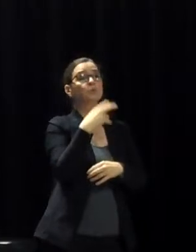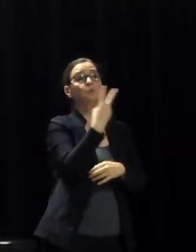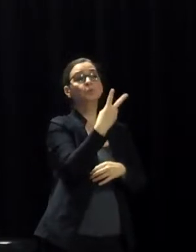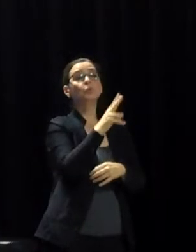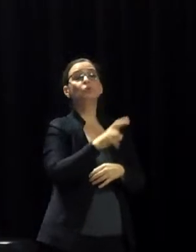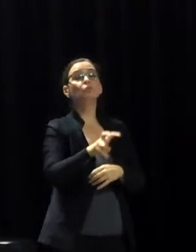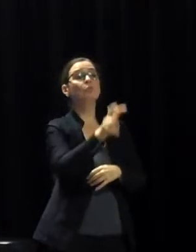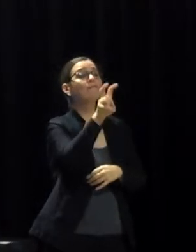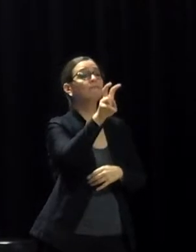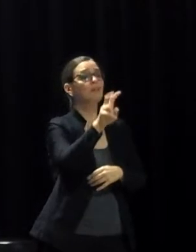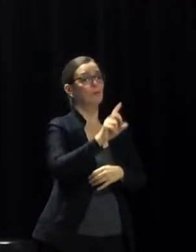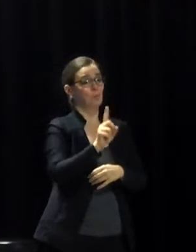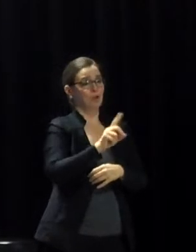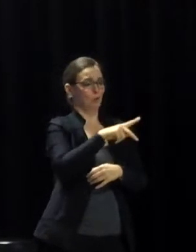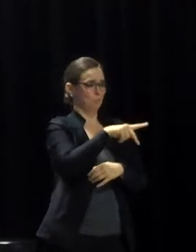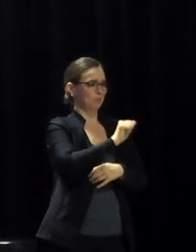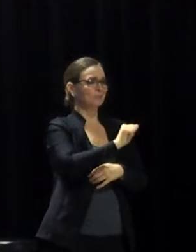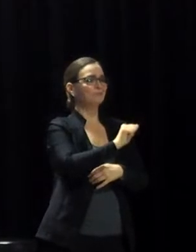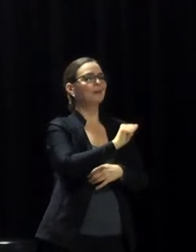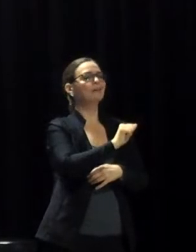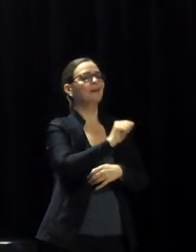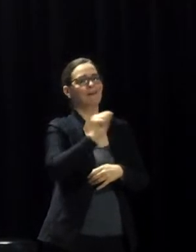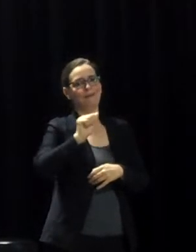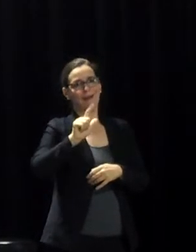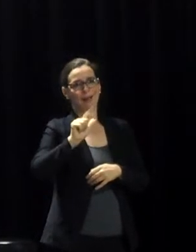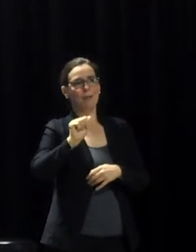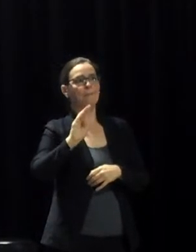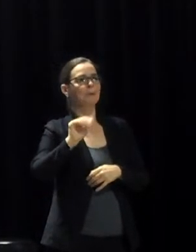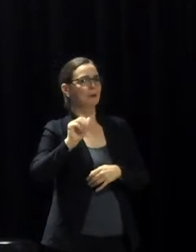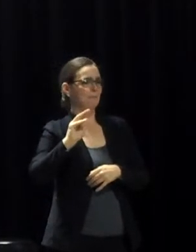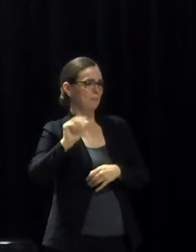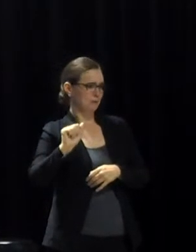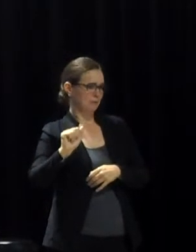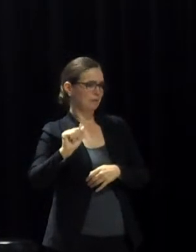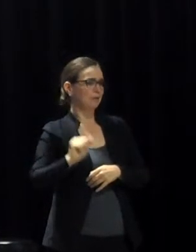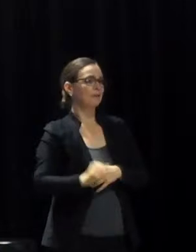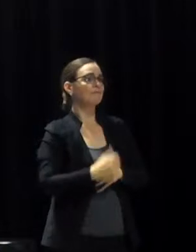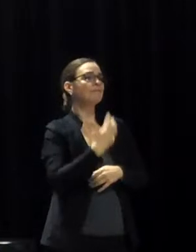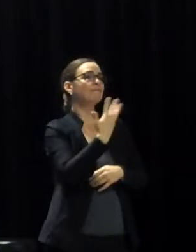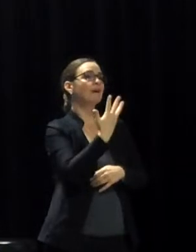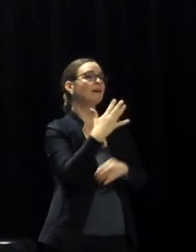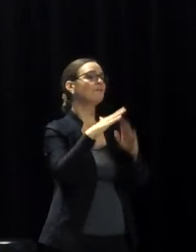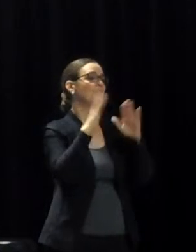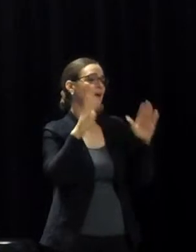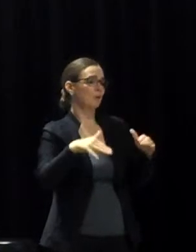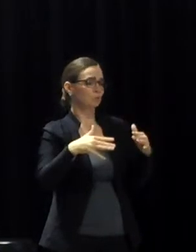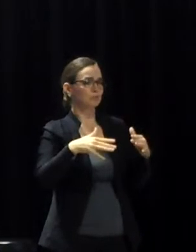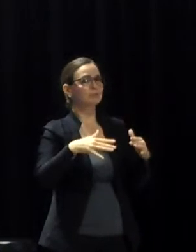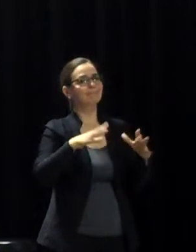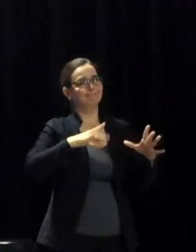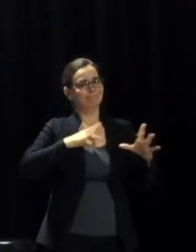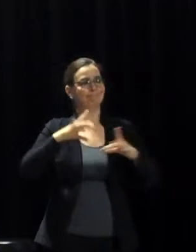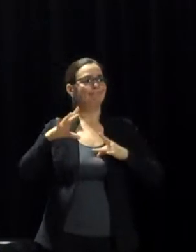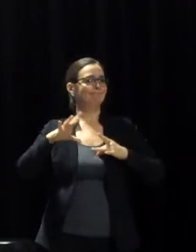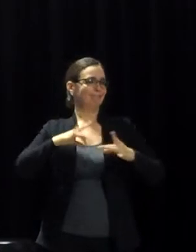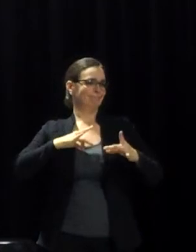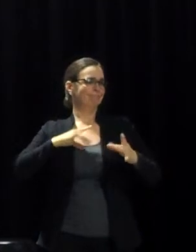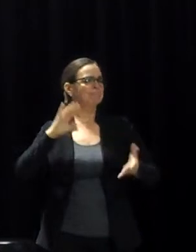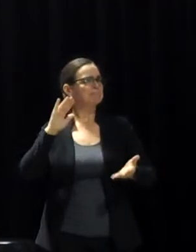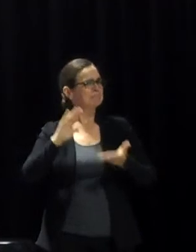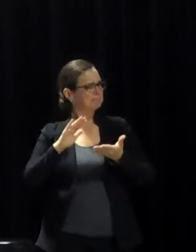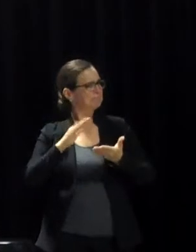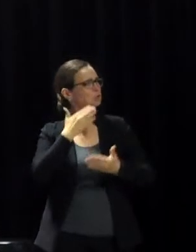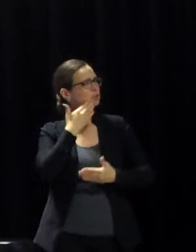the state of Alabama, 5 household contacts, so that number's down a little bit from where we've seen it. That's